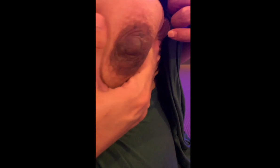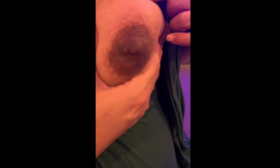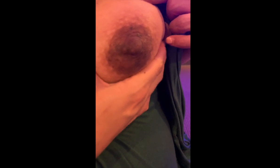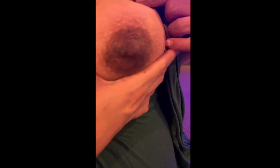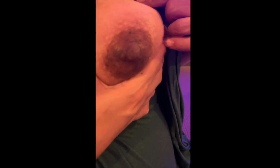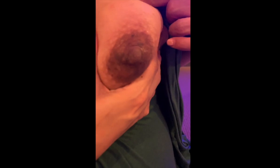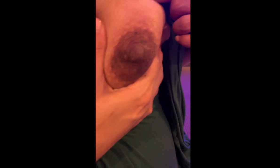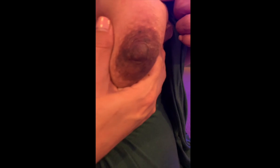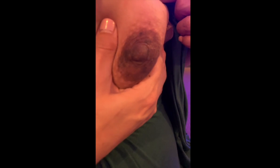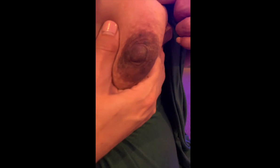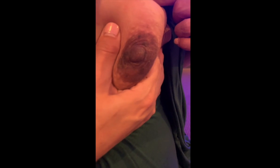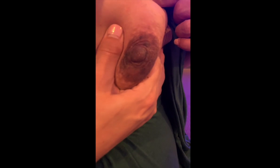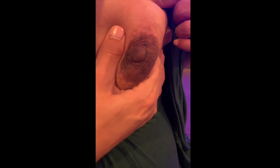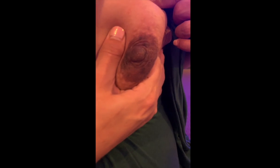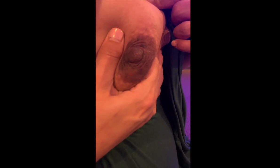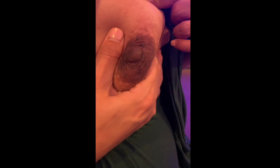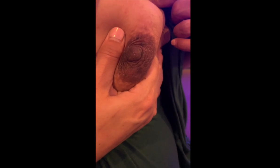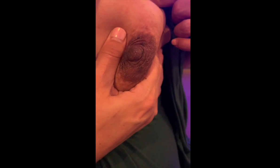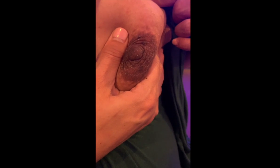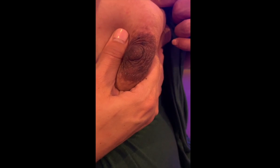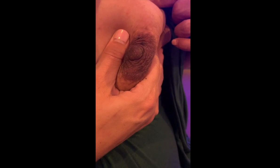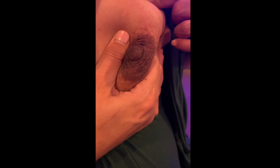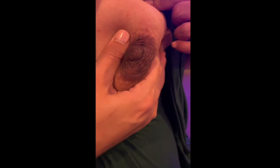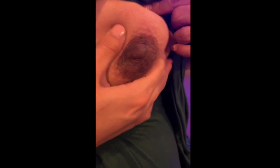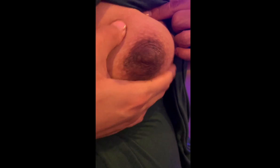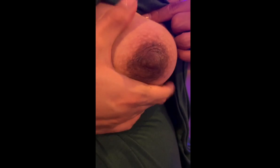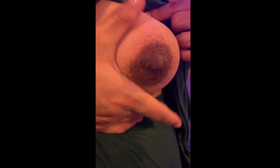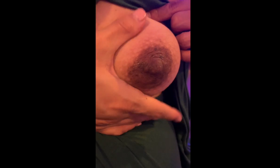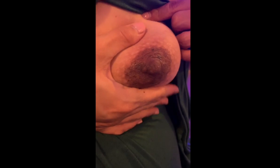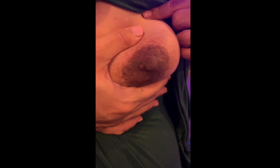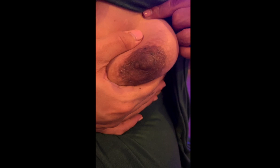that, you can actually start to see, there's the milk.